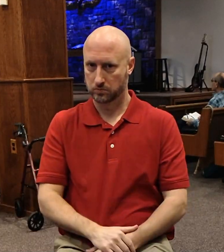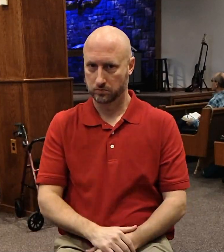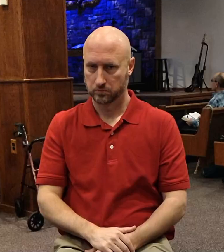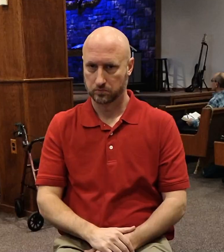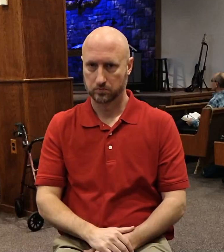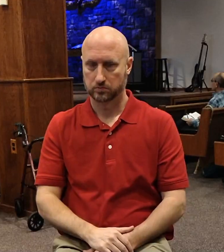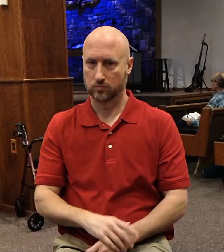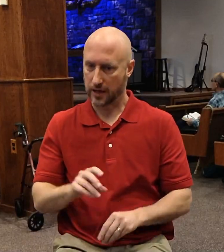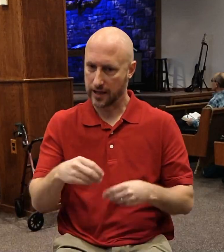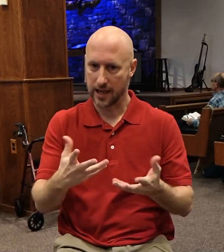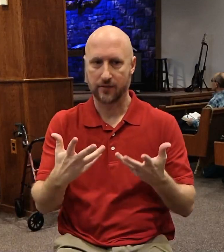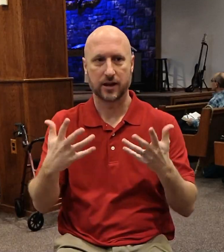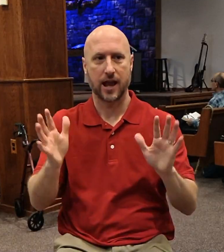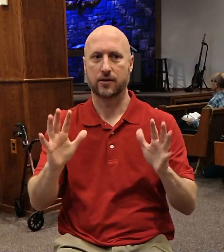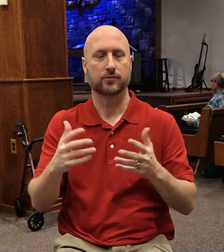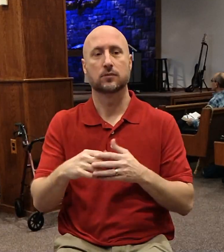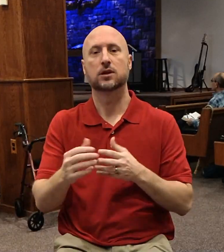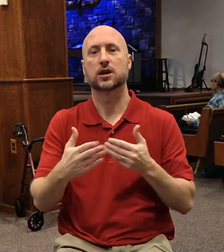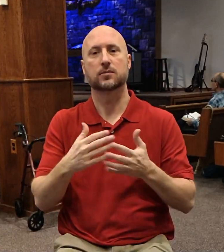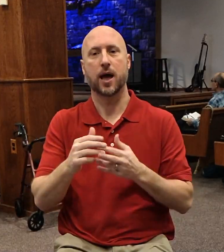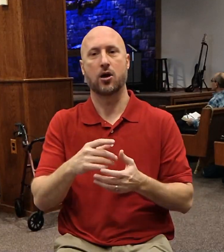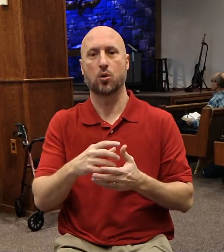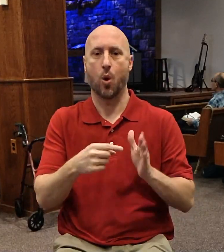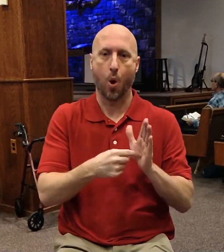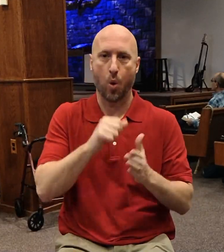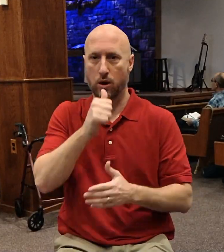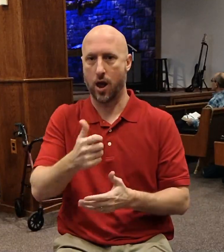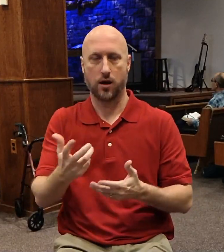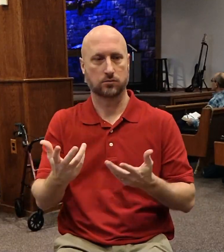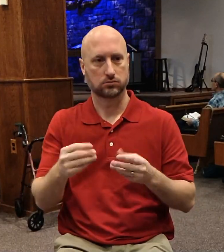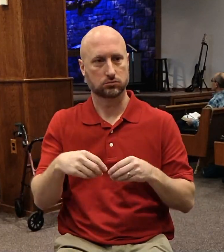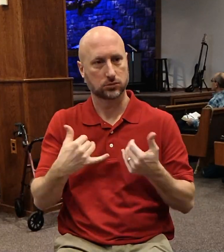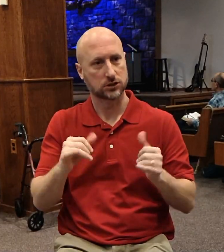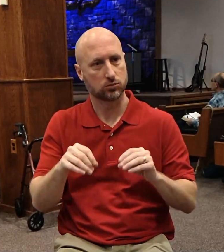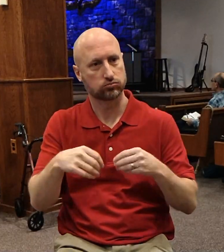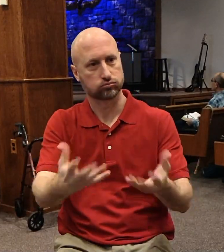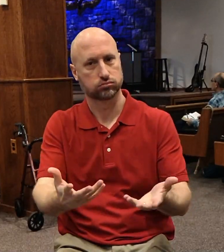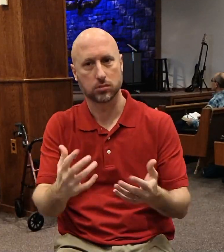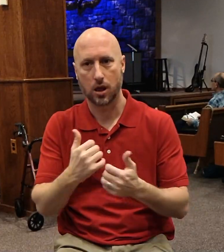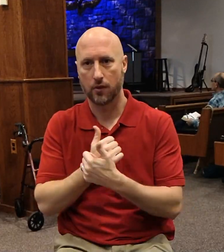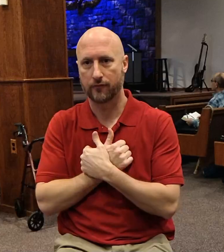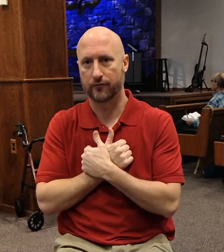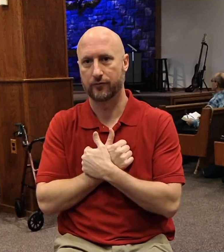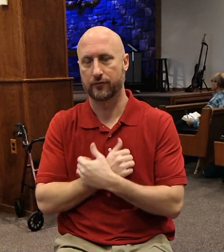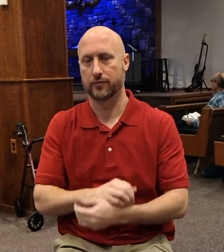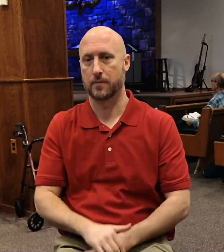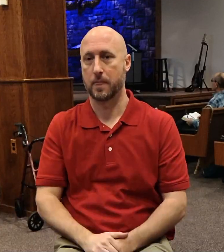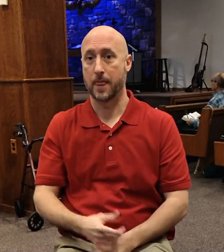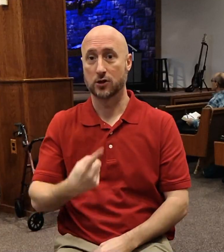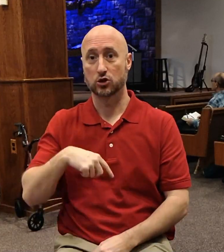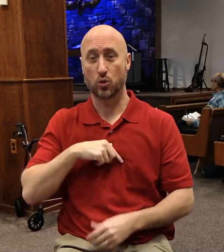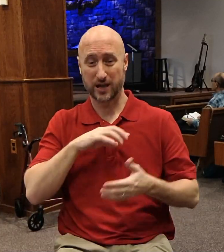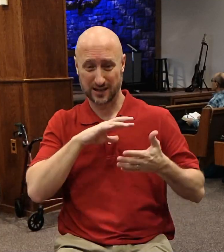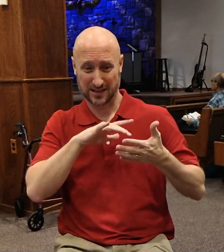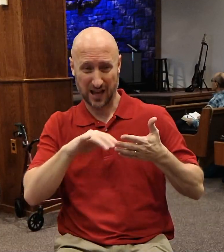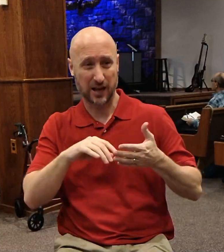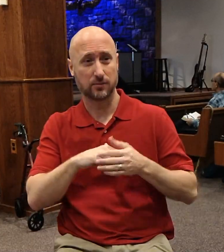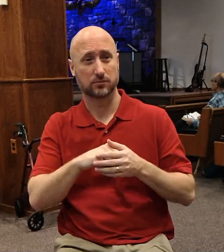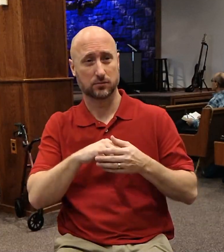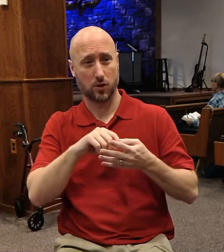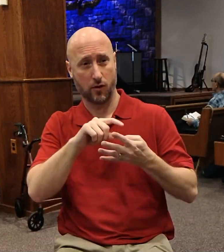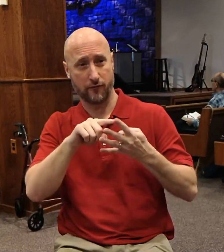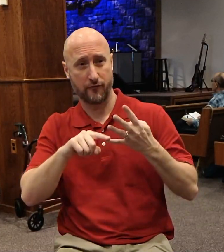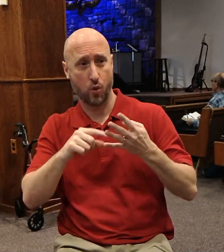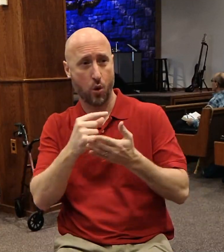And he says this to a world, understand the conditions in Jesus' day. And as we study through the Gospels, we understand some of that,